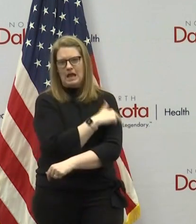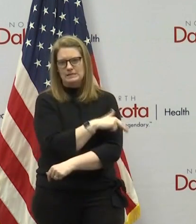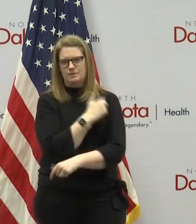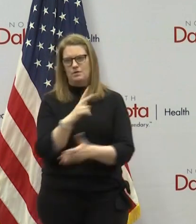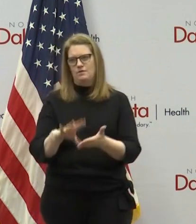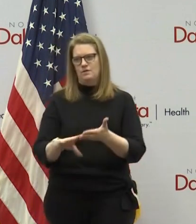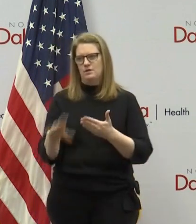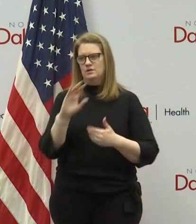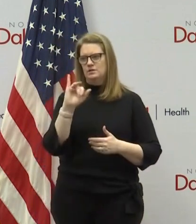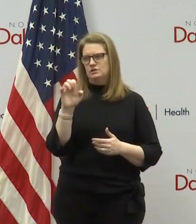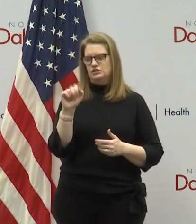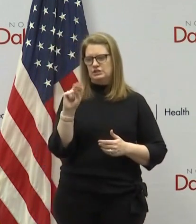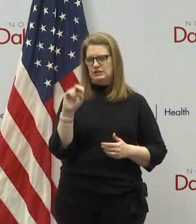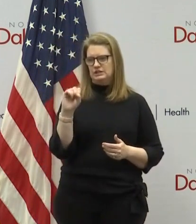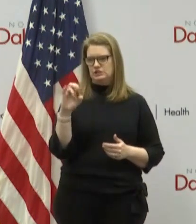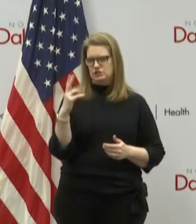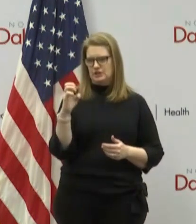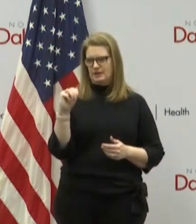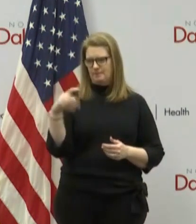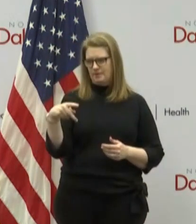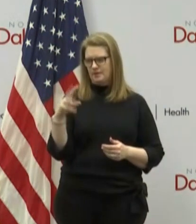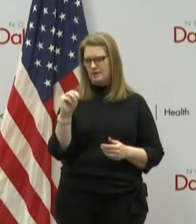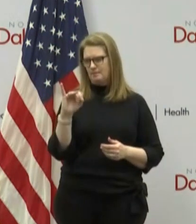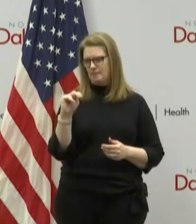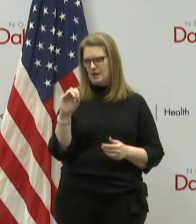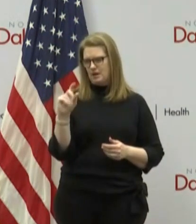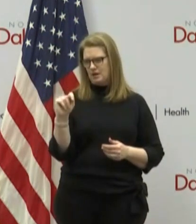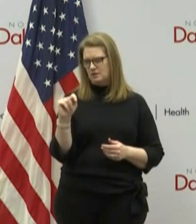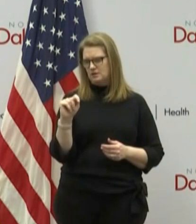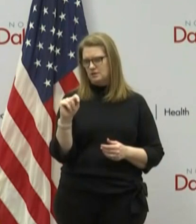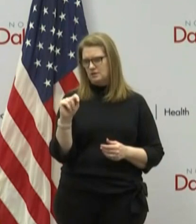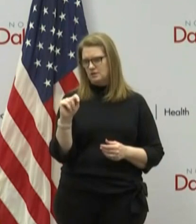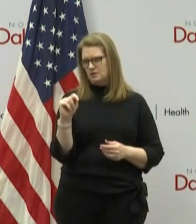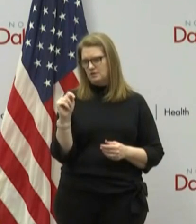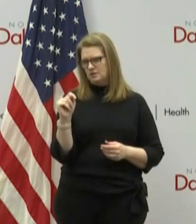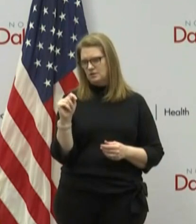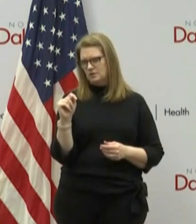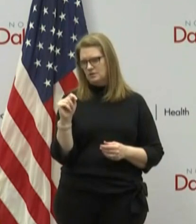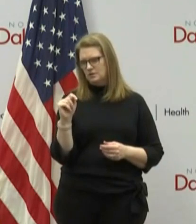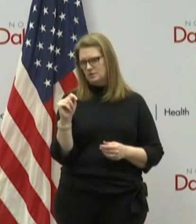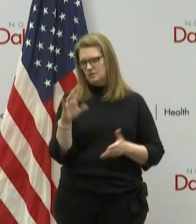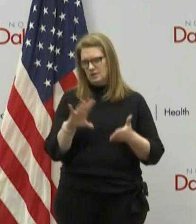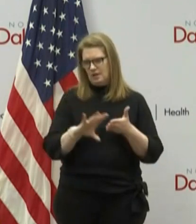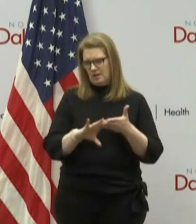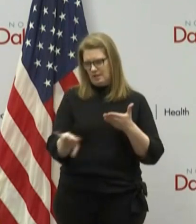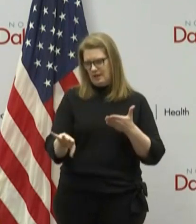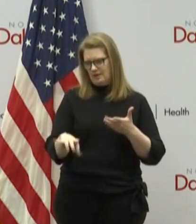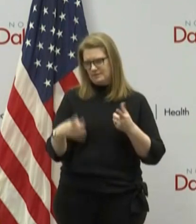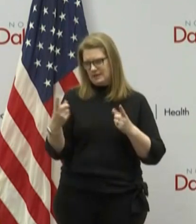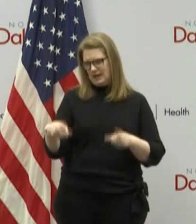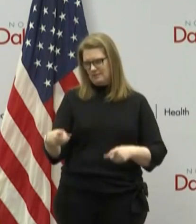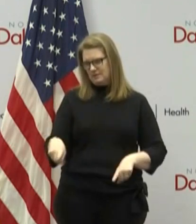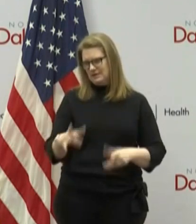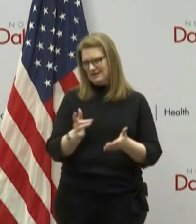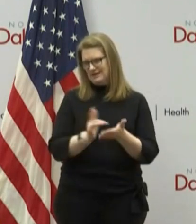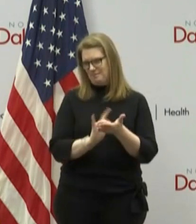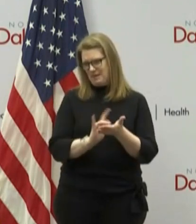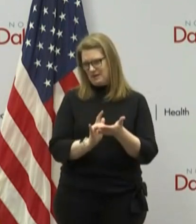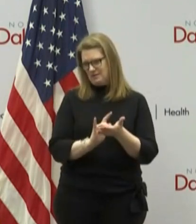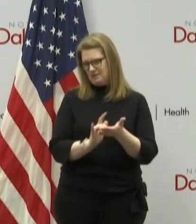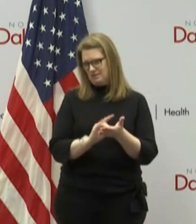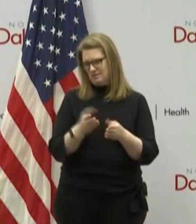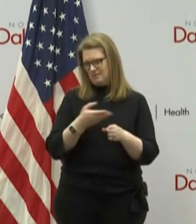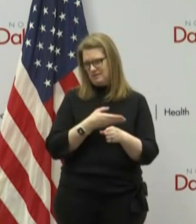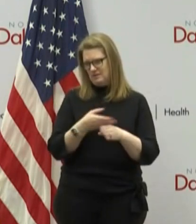furloughs, Jean Schemp with Hometown Radio Group in Minot, with the layoffs currently in effect in the medical community, is